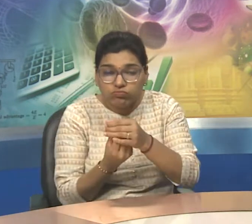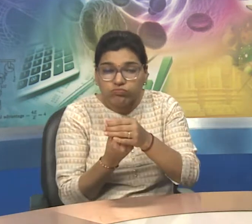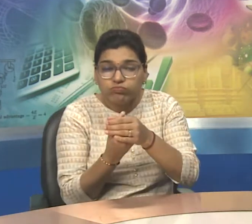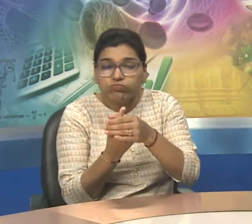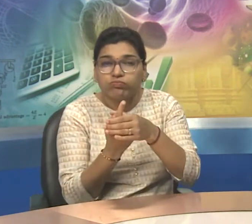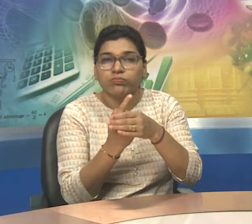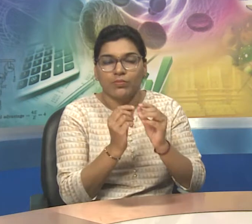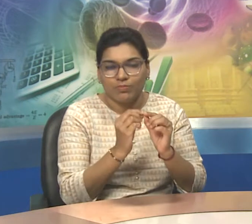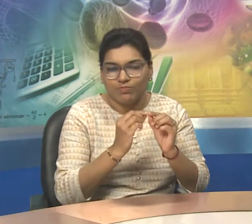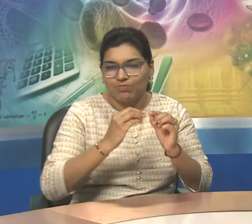Next is